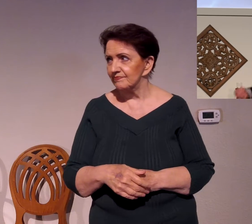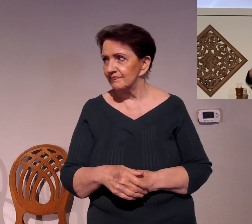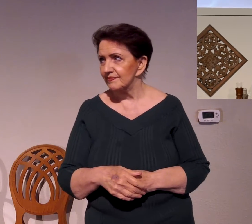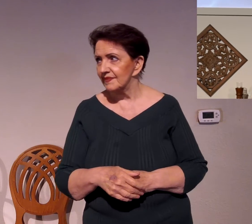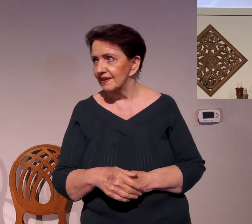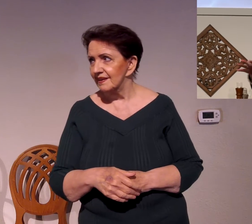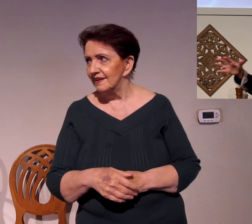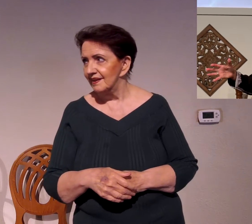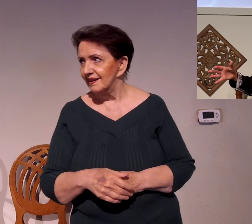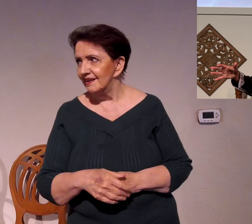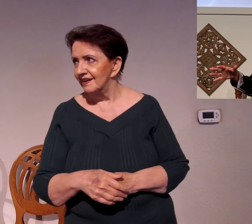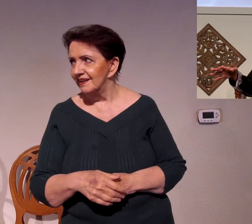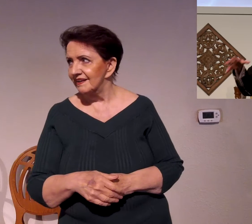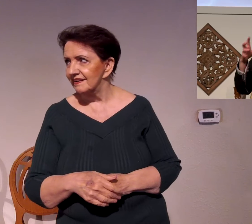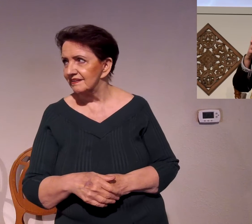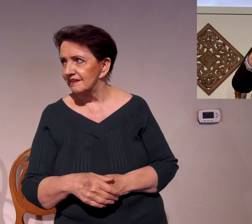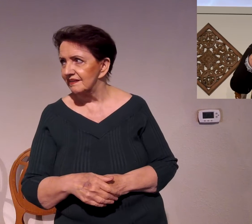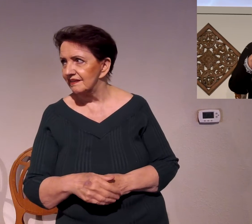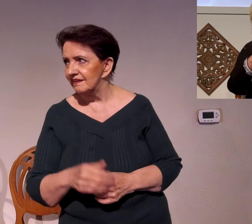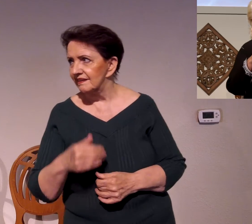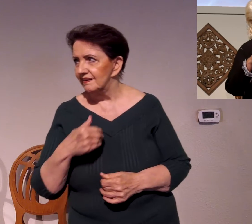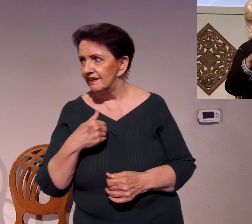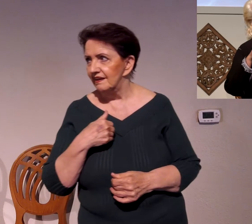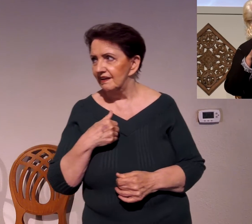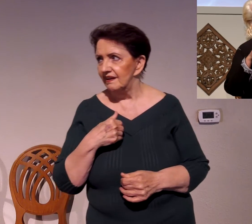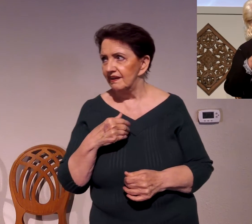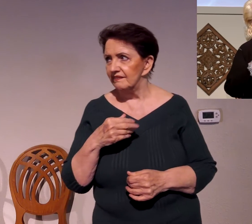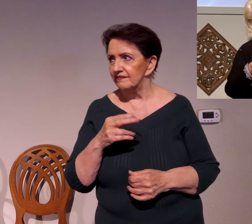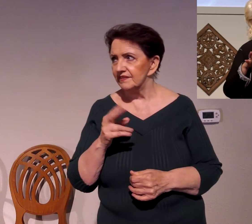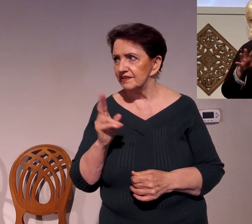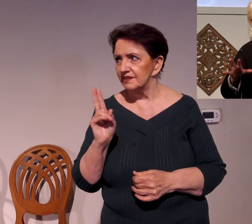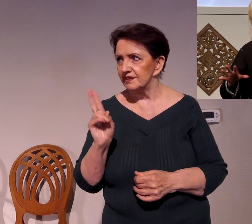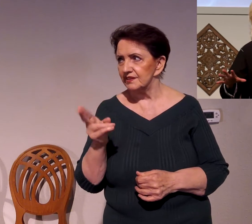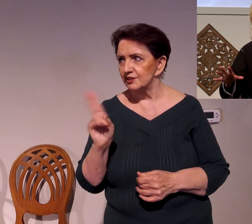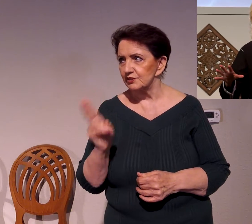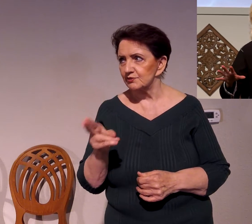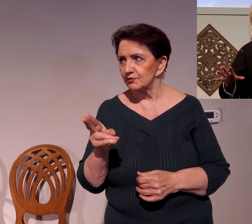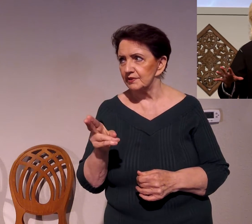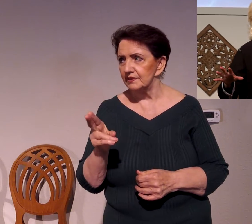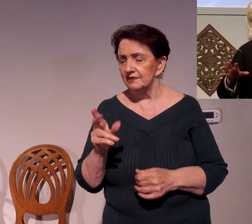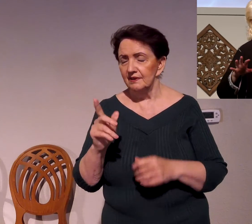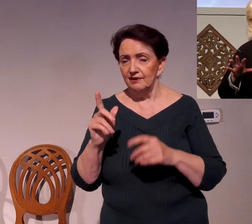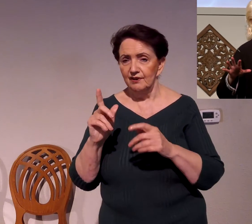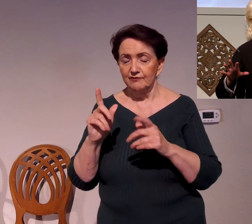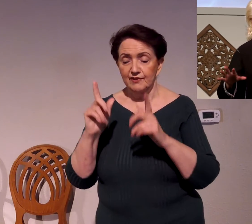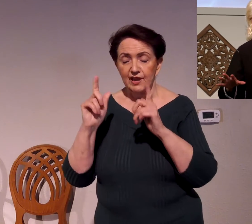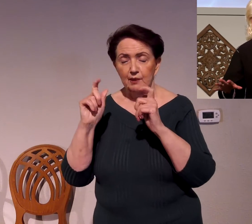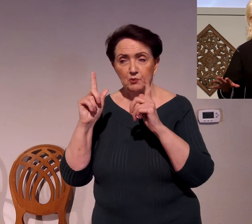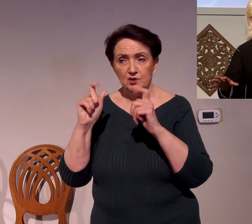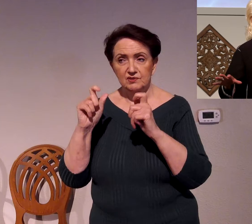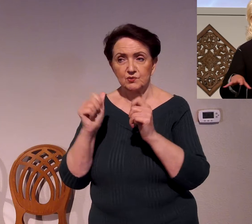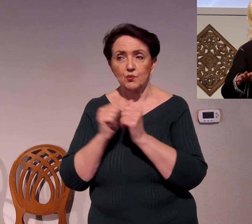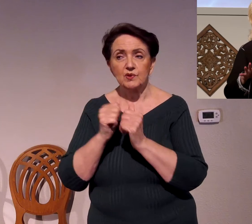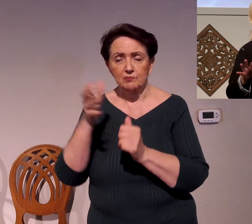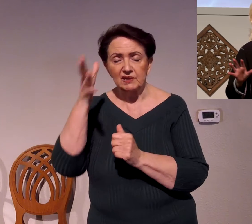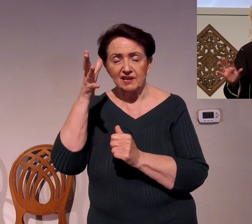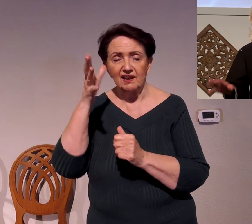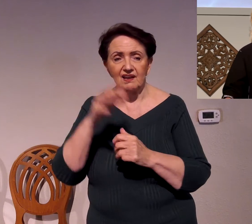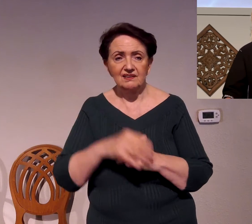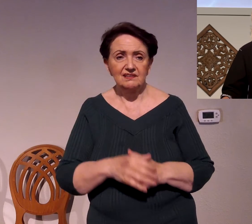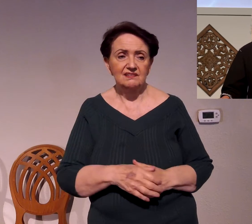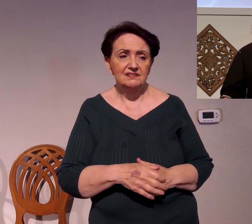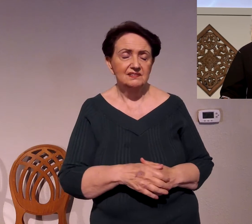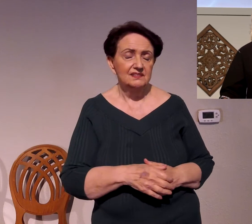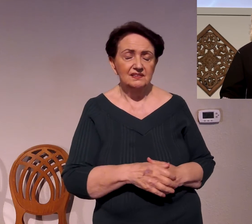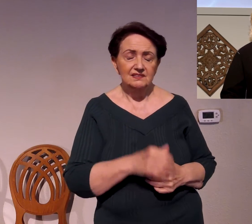When I have a whole history of cameras, with my dad. It's not a pretty story. It's not a pretty story. And I've done a lot of